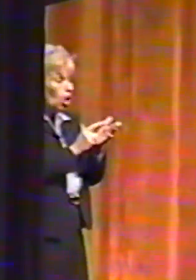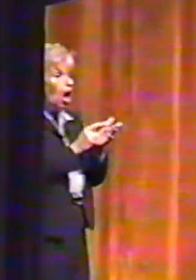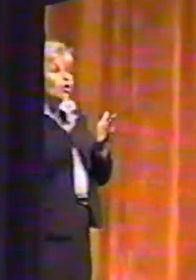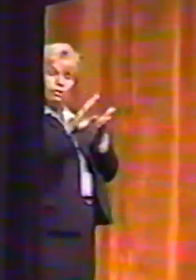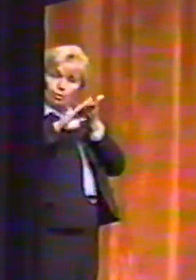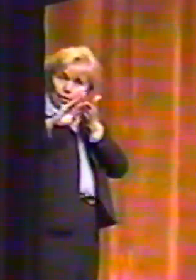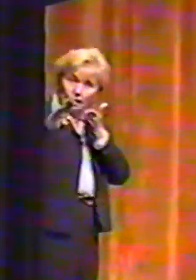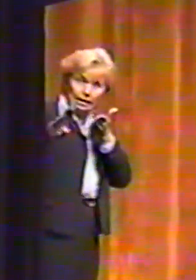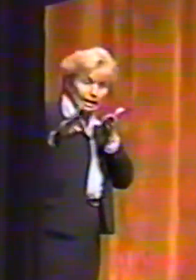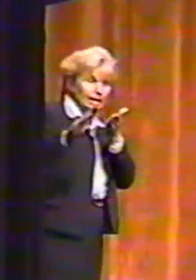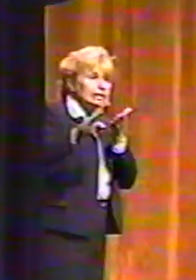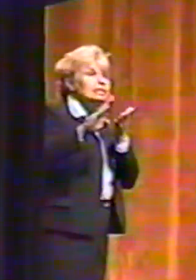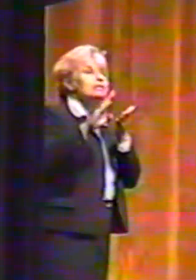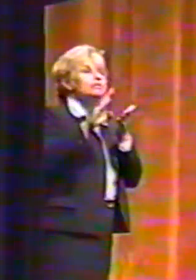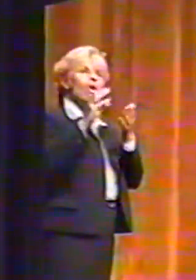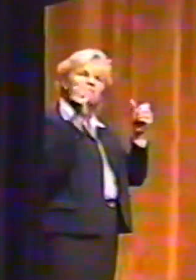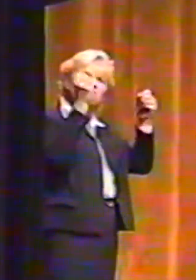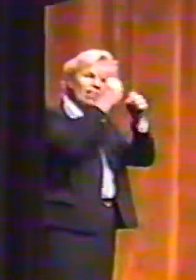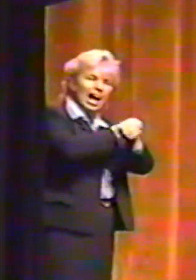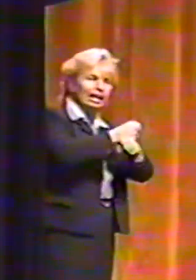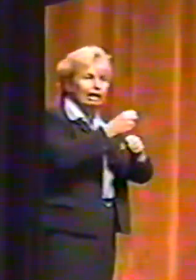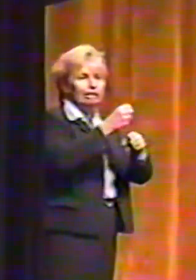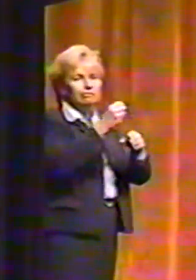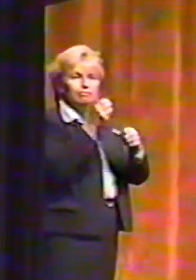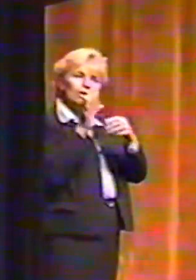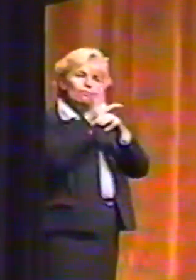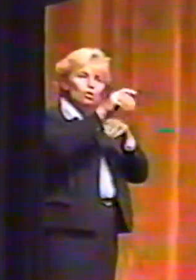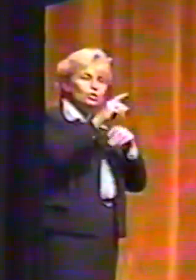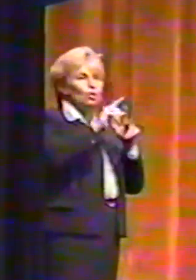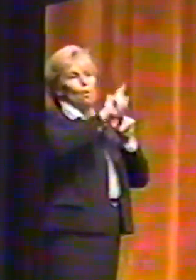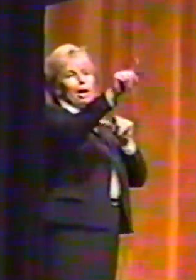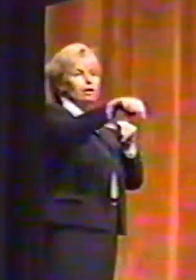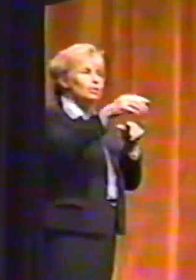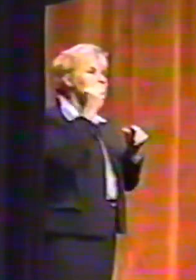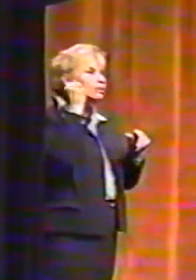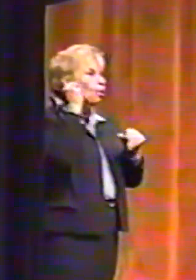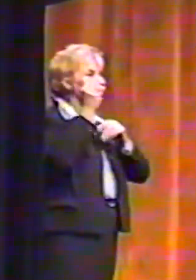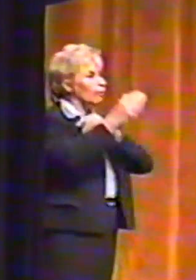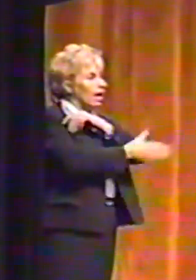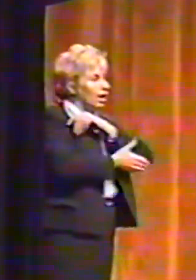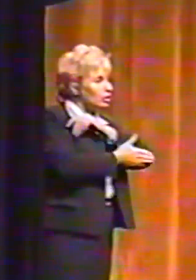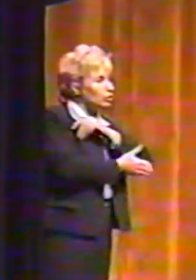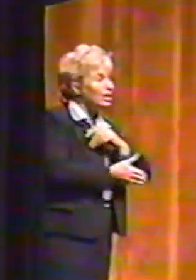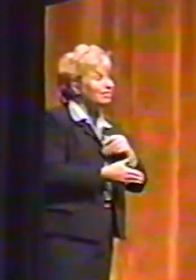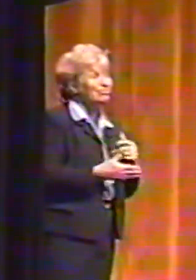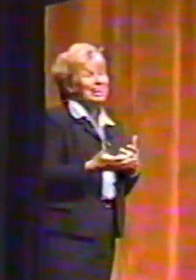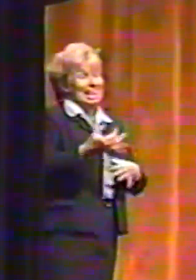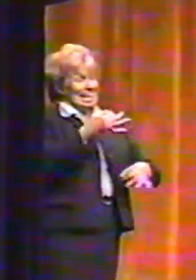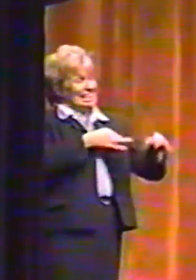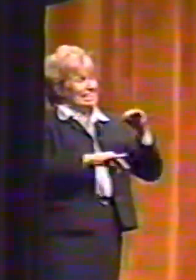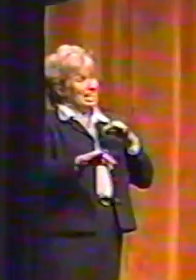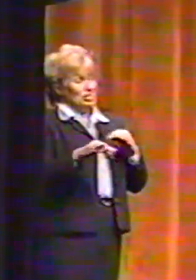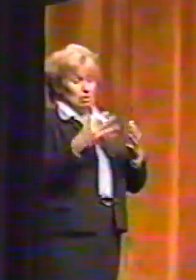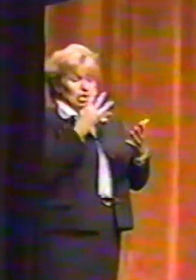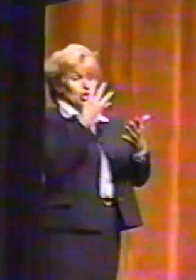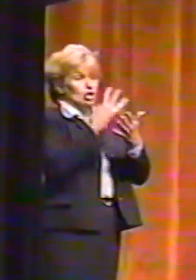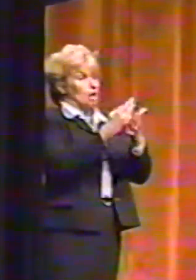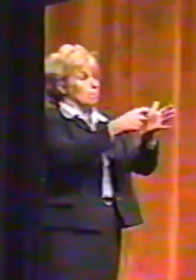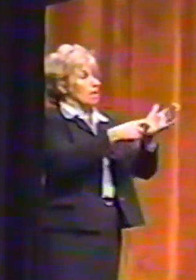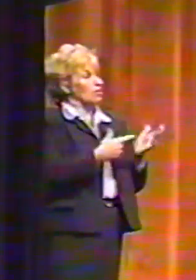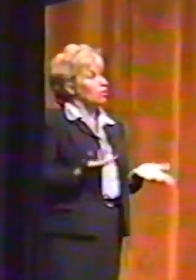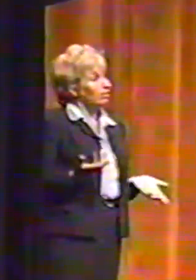and he could have been making a case on the merits that he should stay in the United States. Instead, his jail was